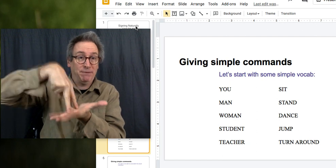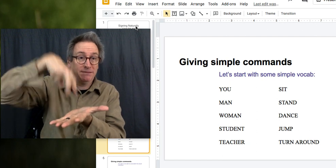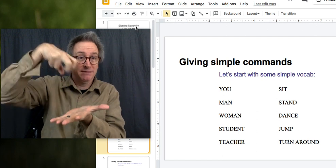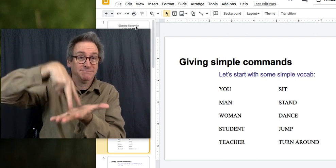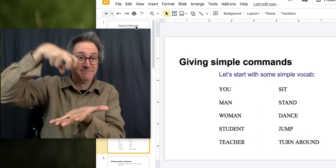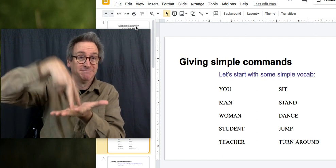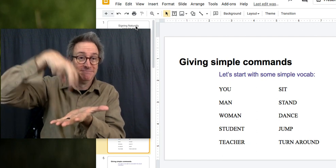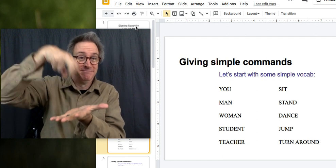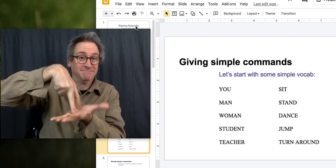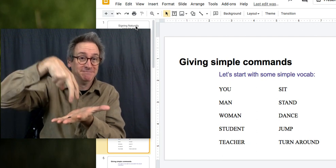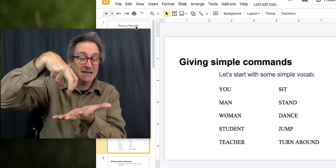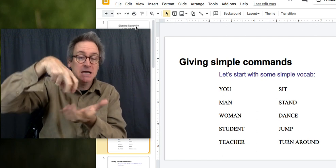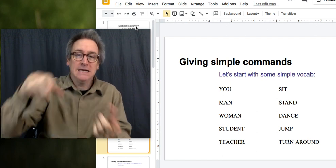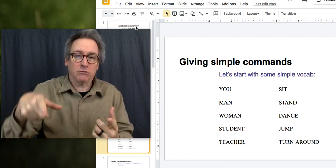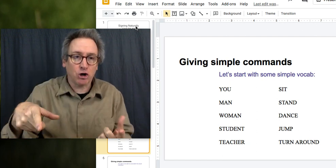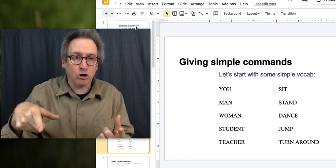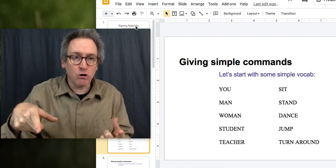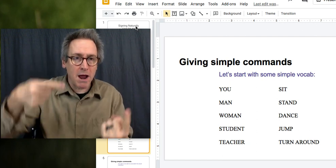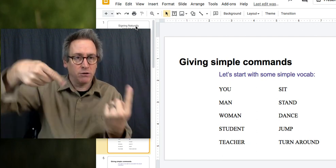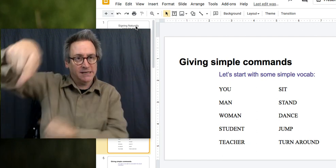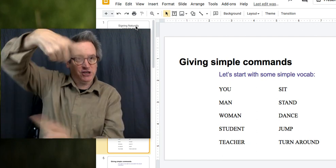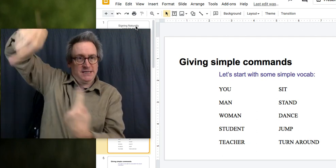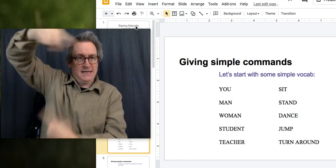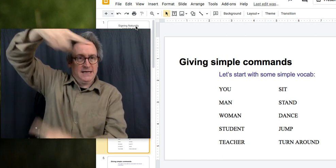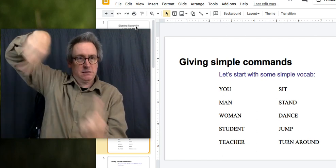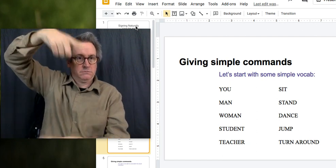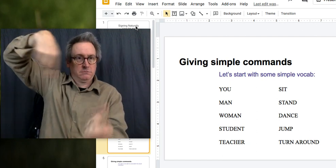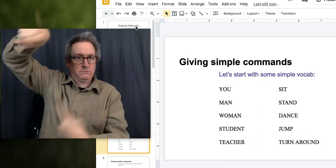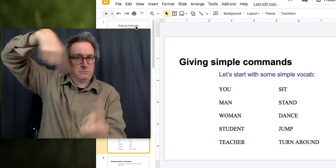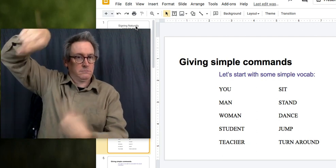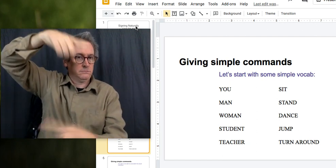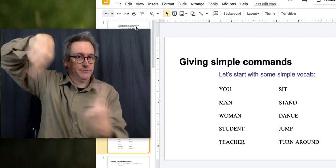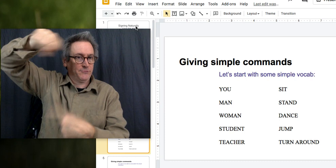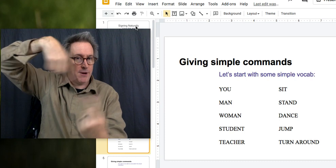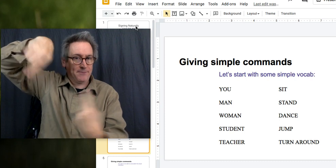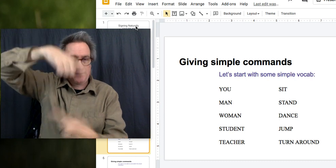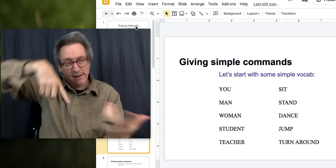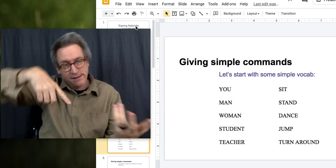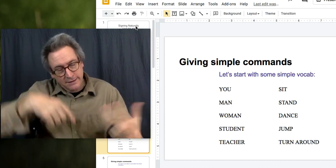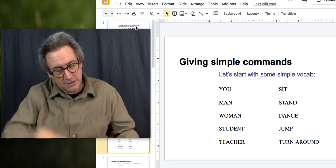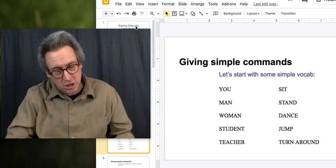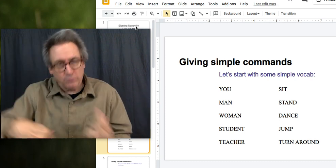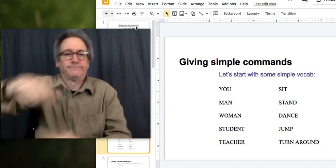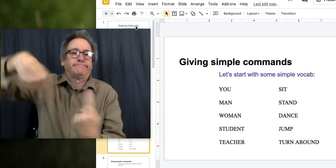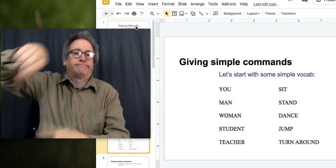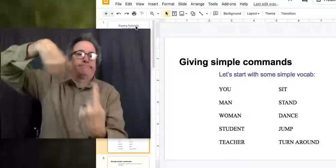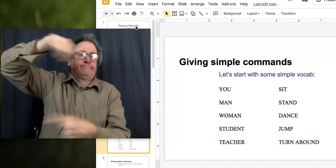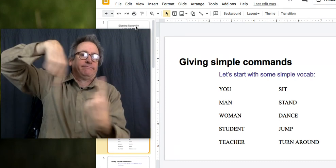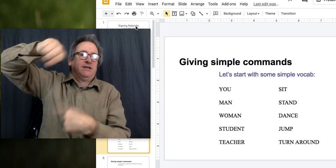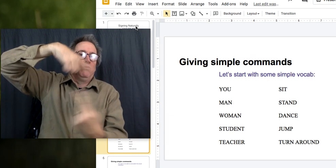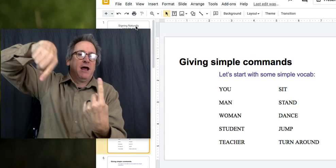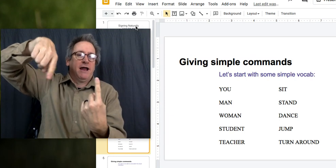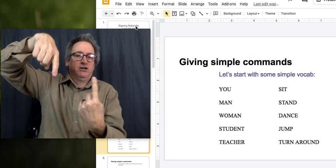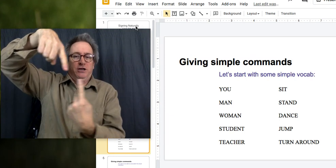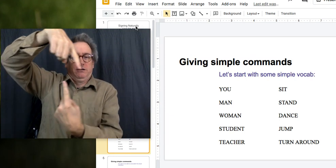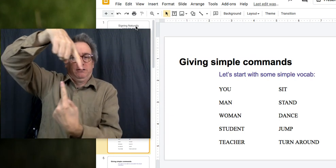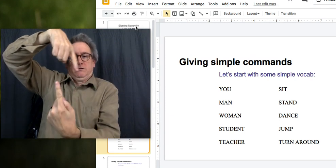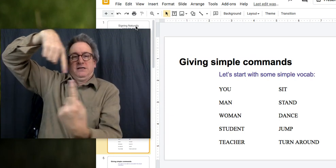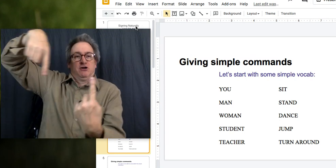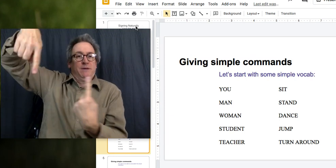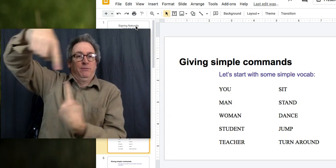Jump. Now turn around is just this, right? So we're not